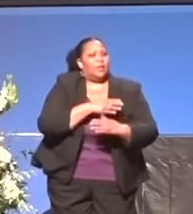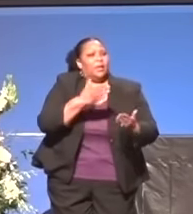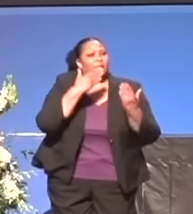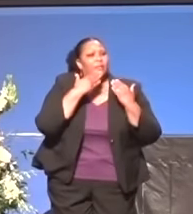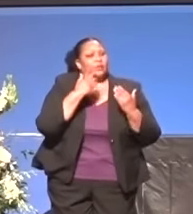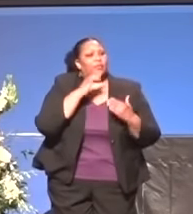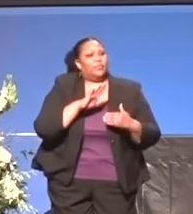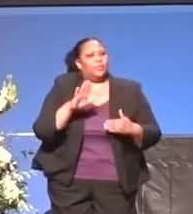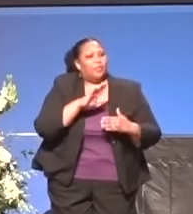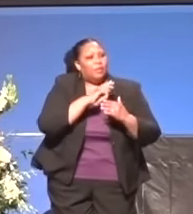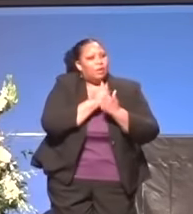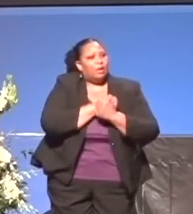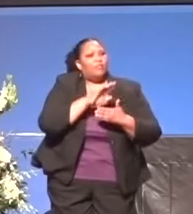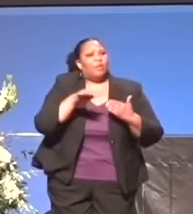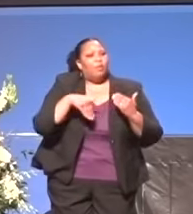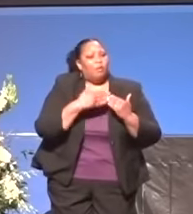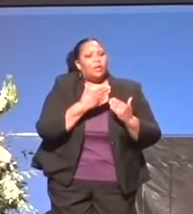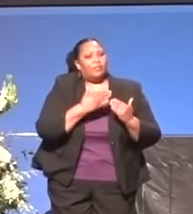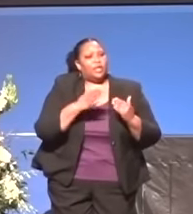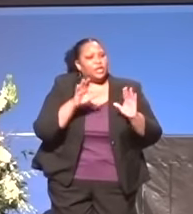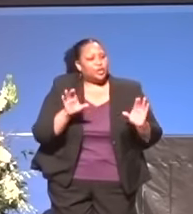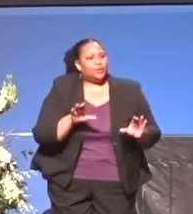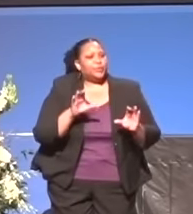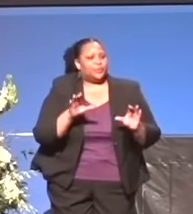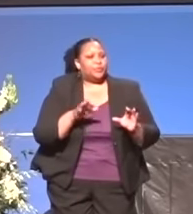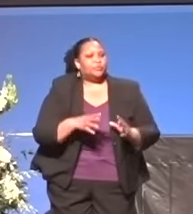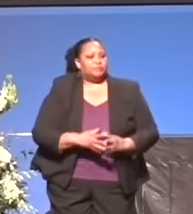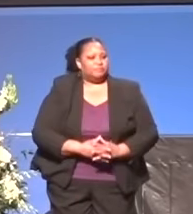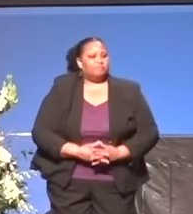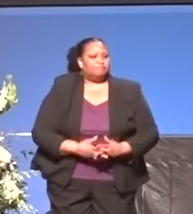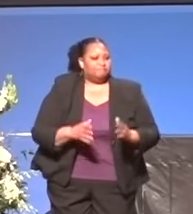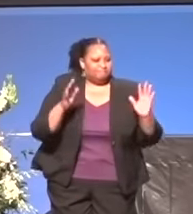love for all the things that you do.